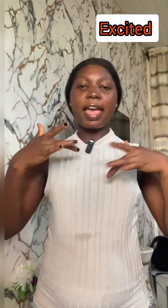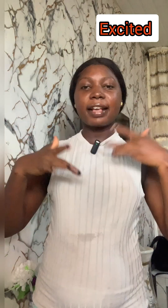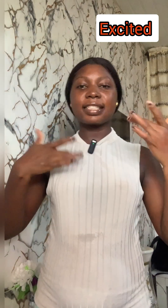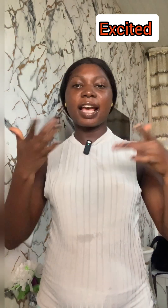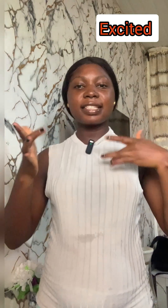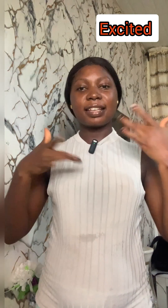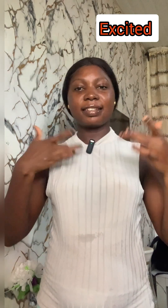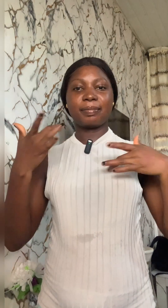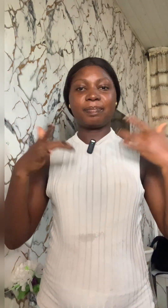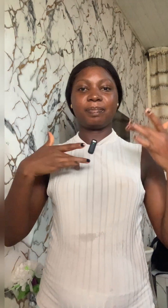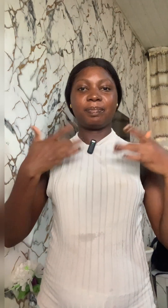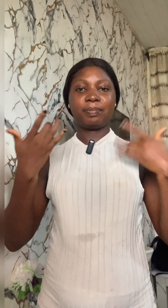Excited.